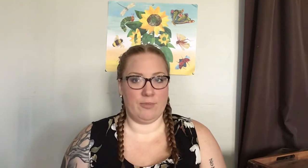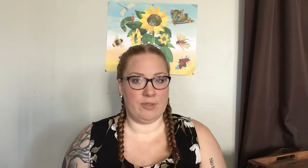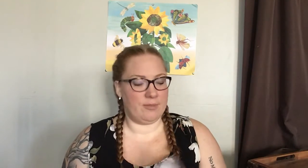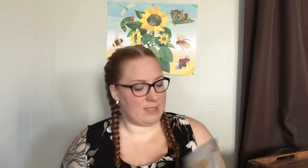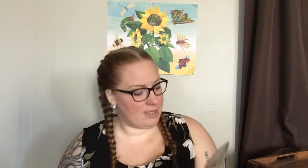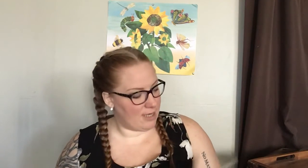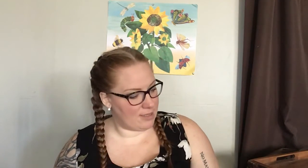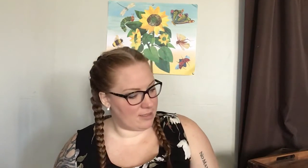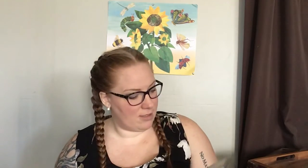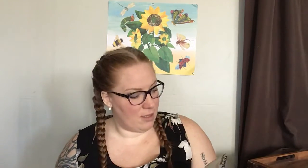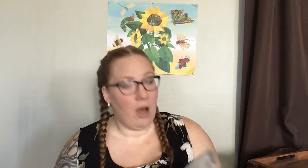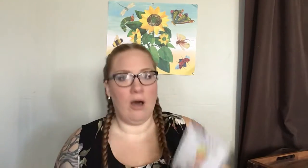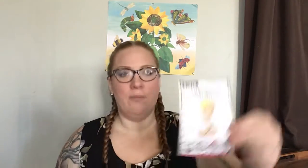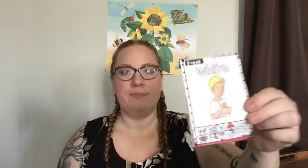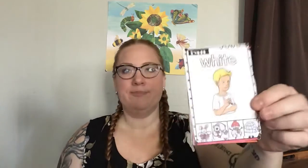Wonder what's next.